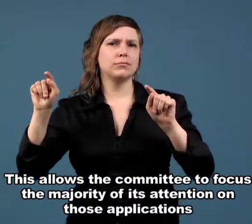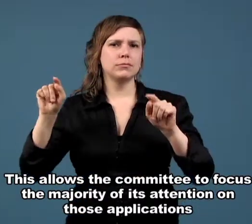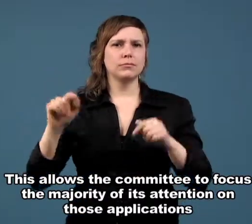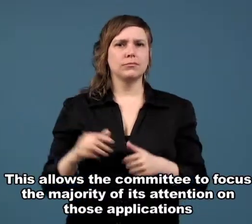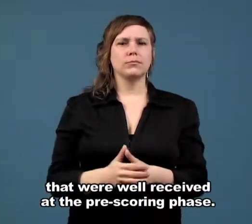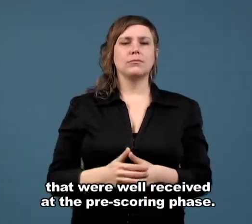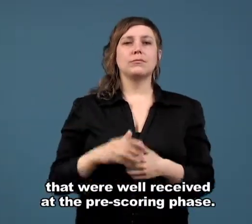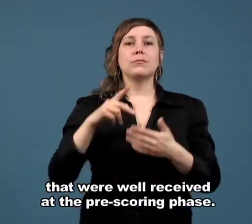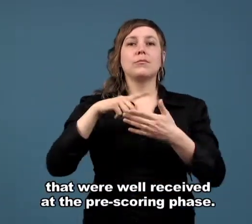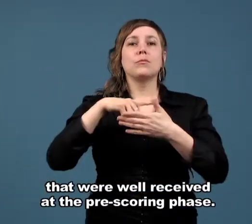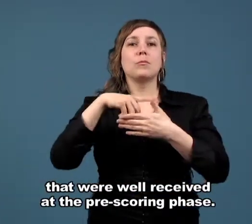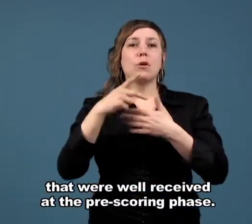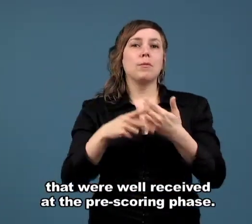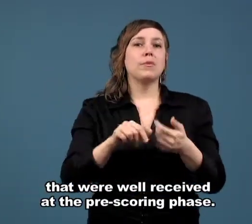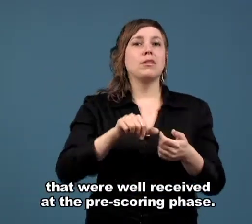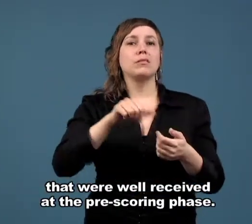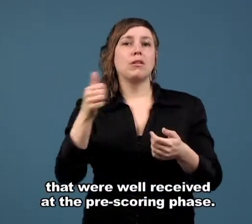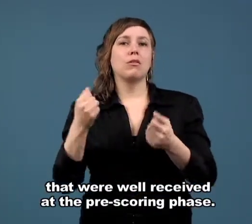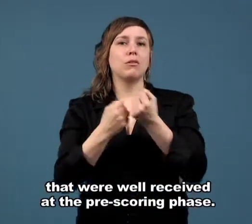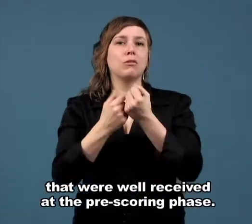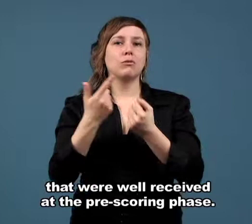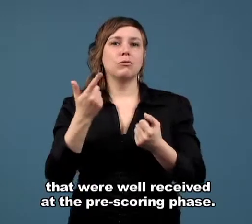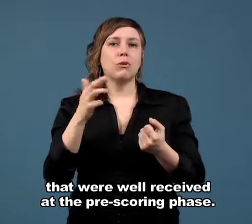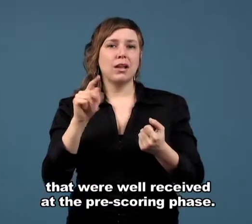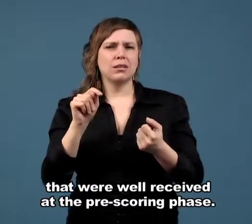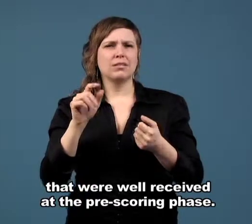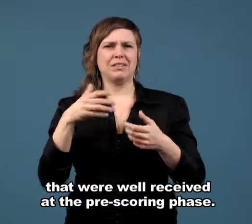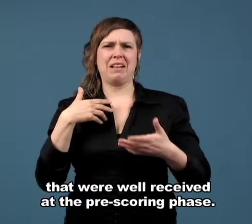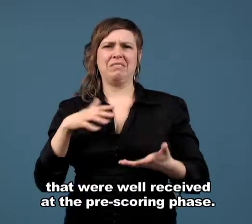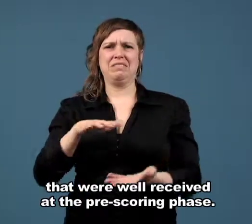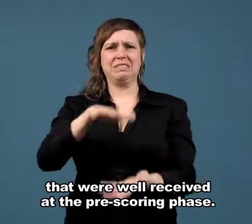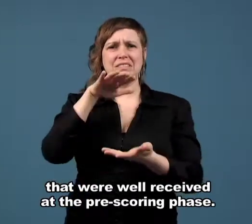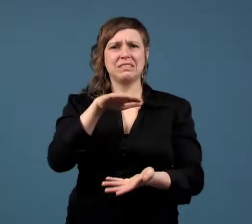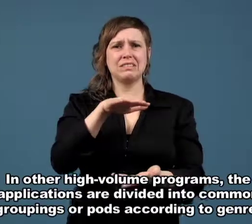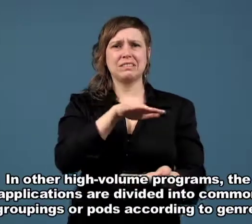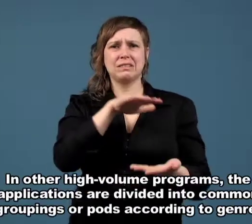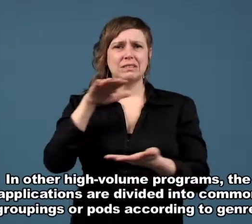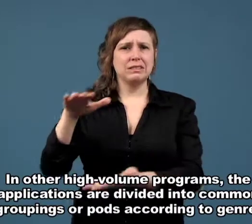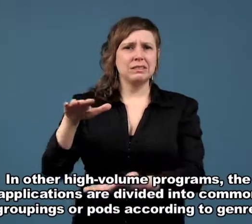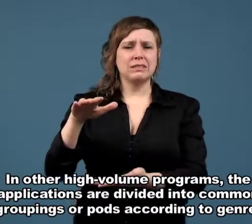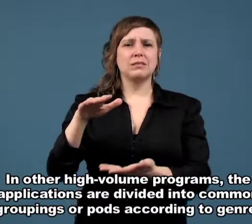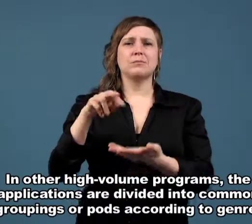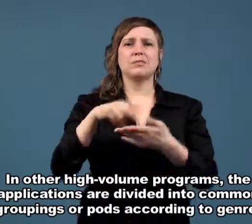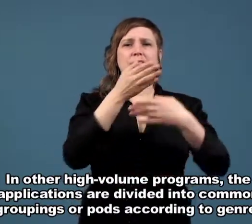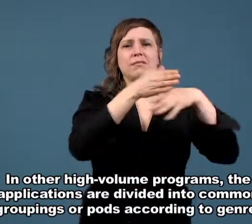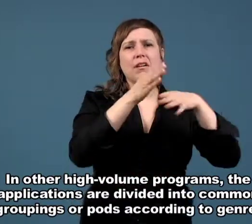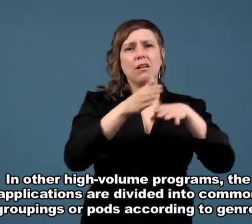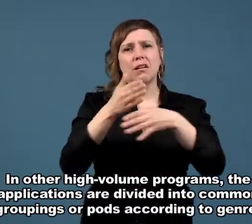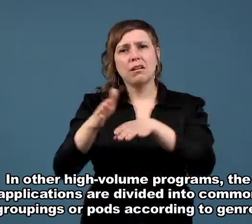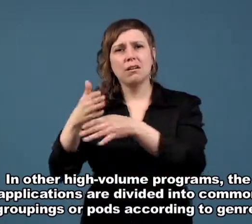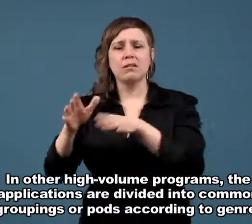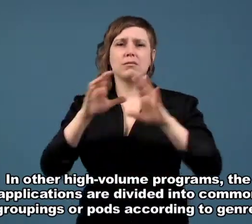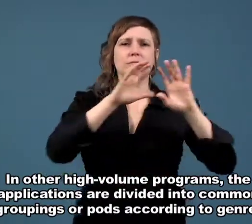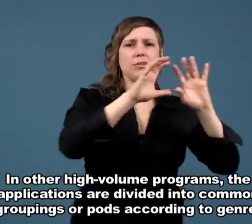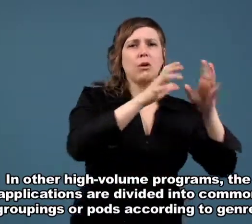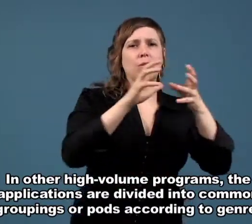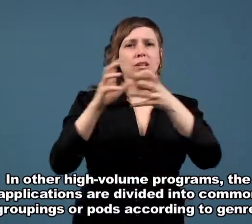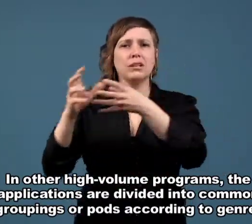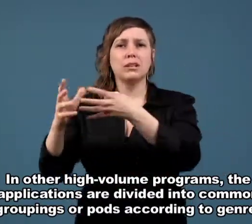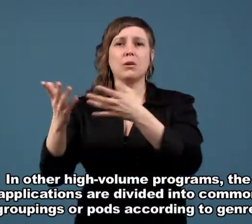that were well received at the pre-scoring phase. In other high-volume programs, the applications are divided